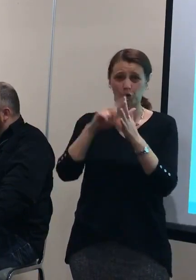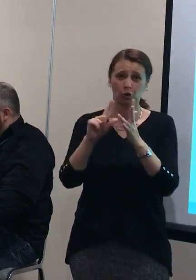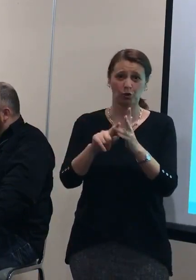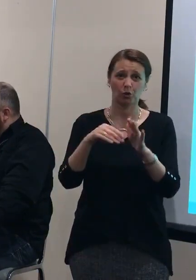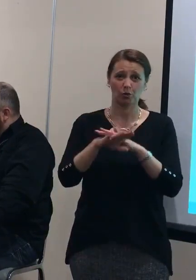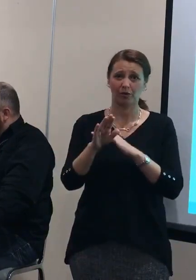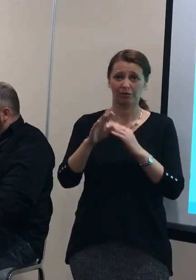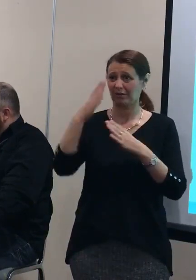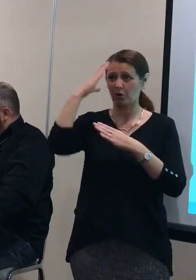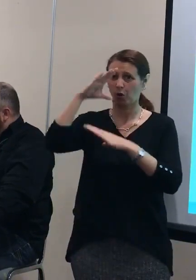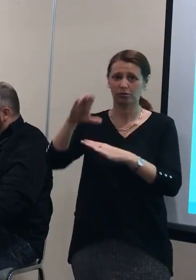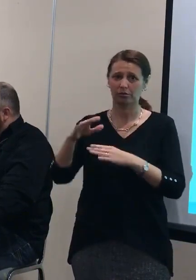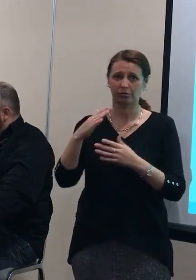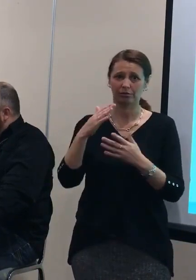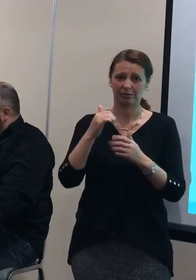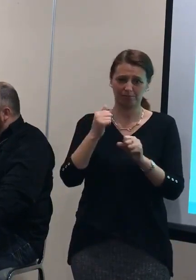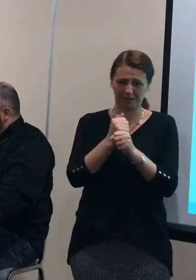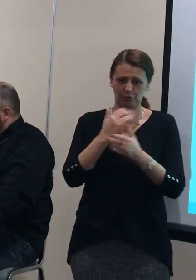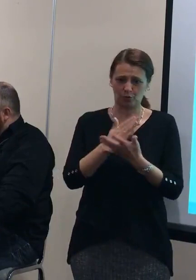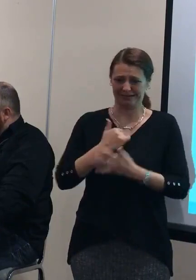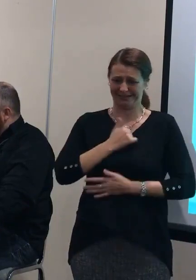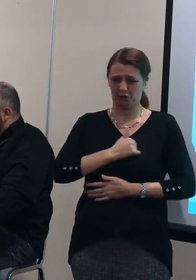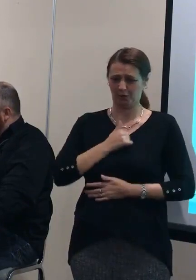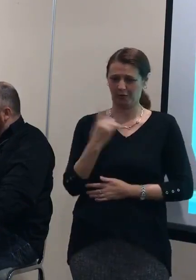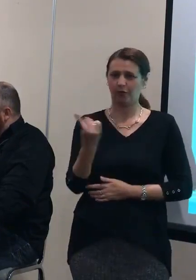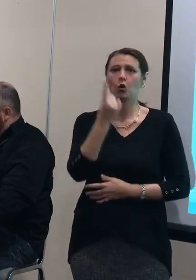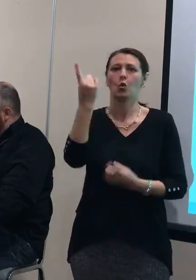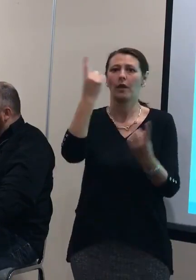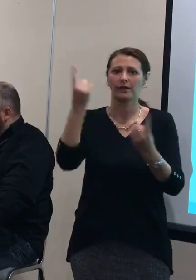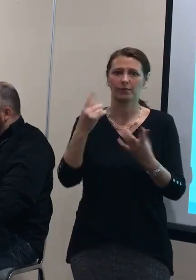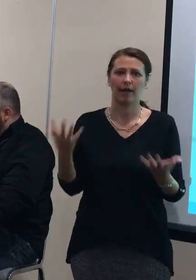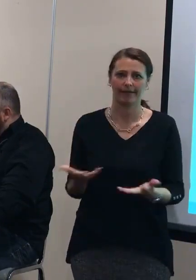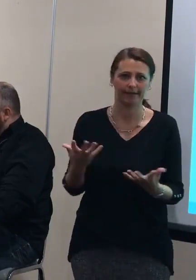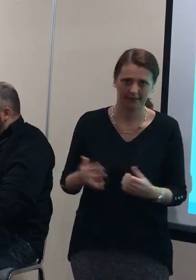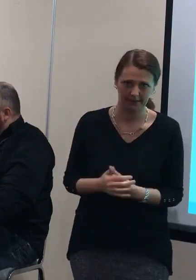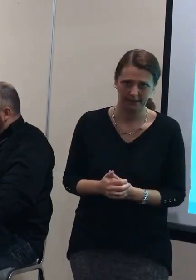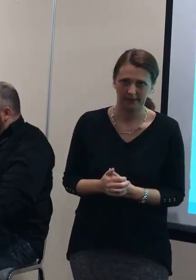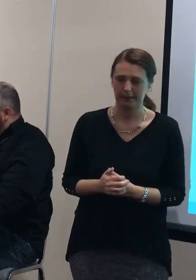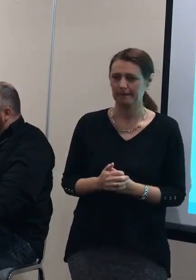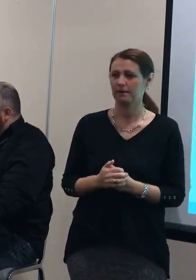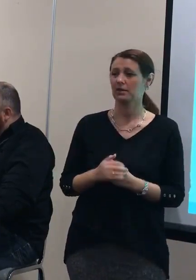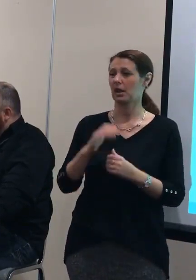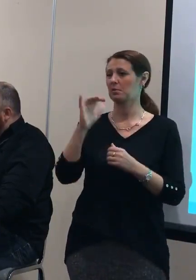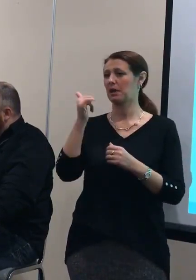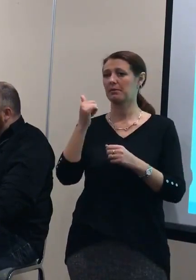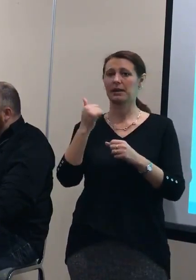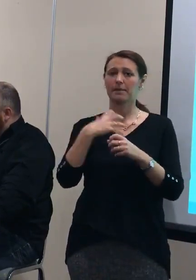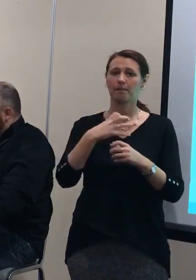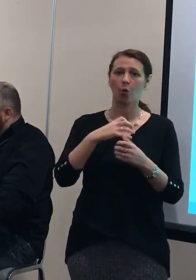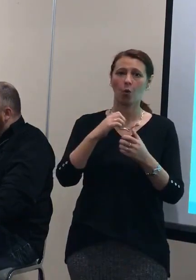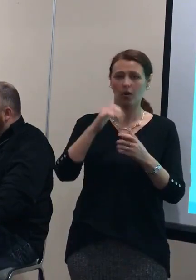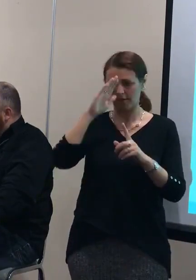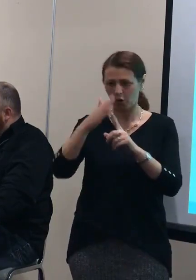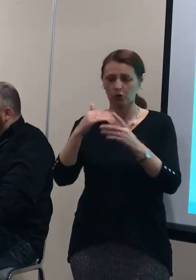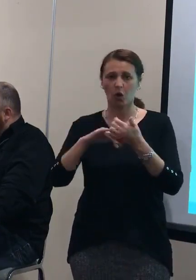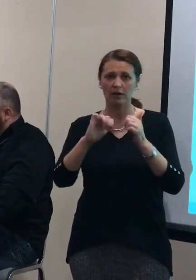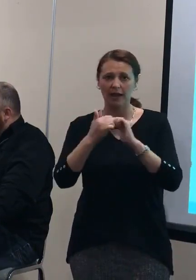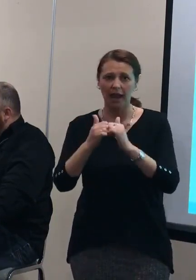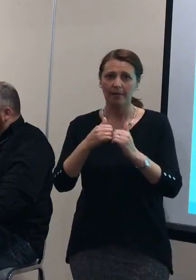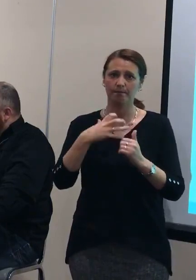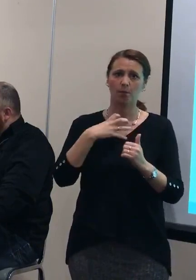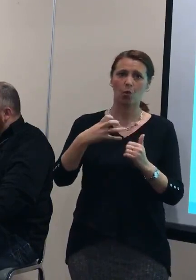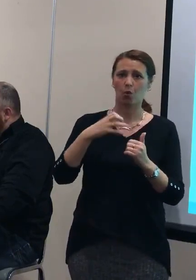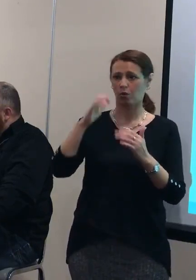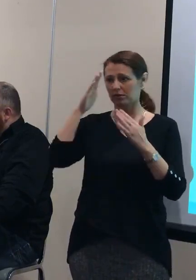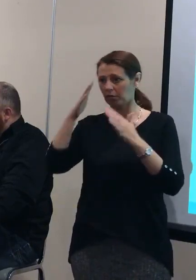in lessons anyway, make sure it's enjoyable for whoever's playing. So it might be making it more games-based and a bit of fun, some